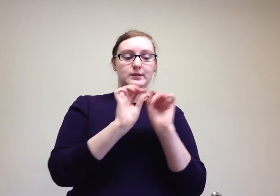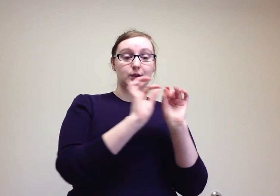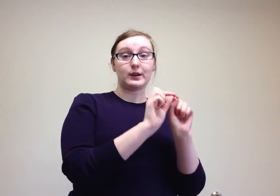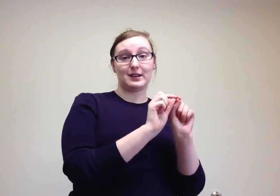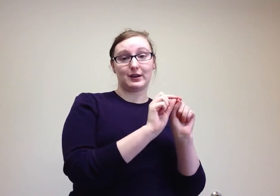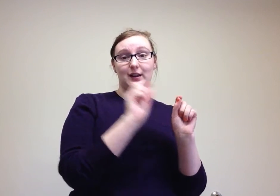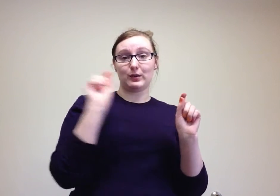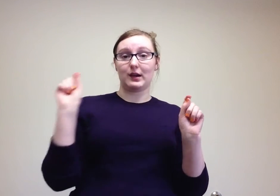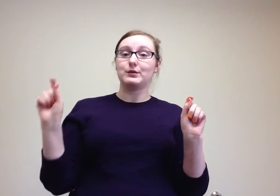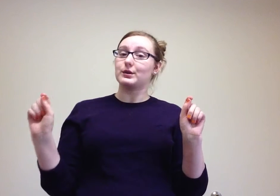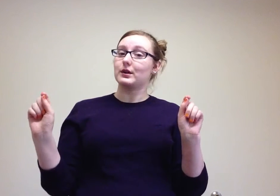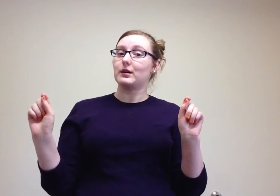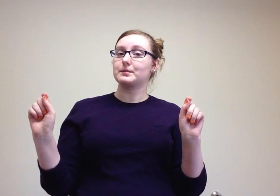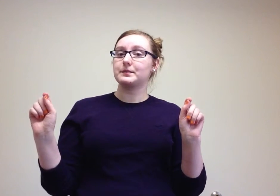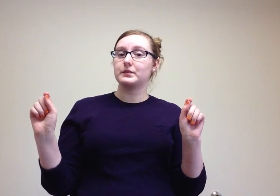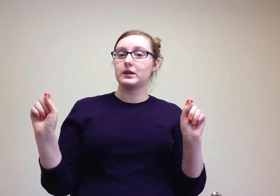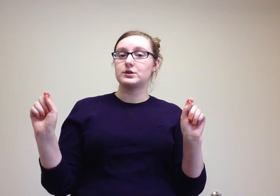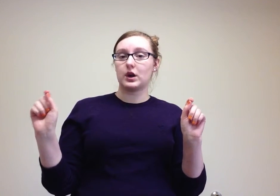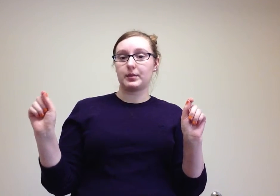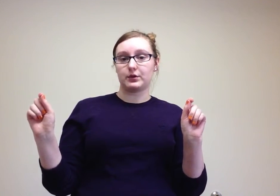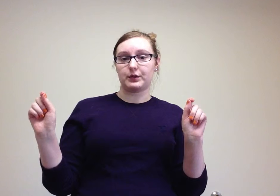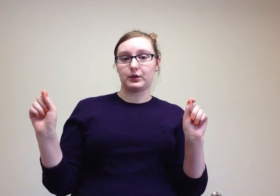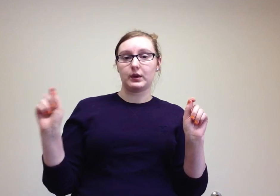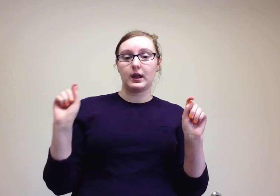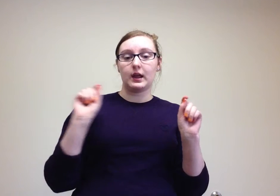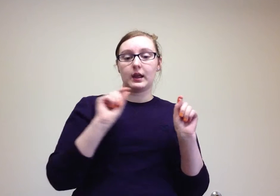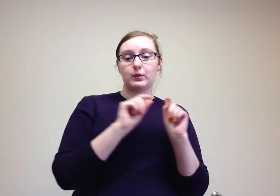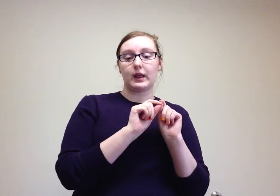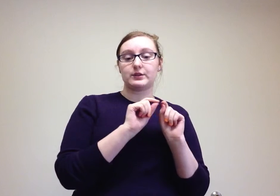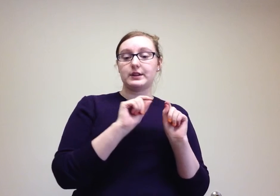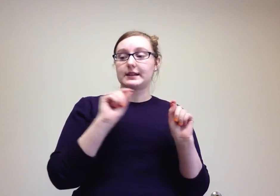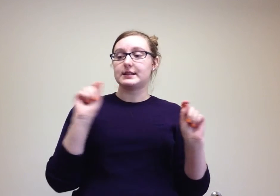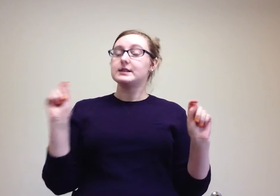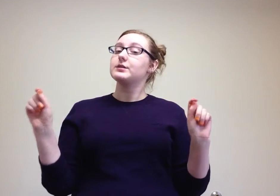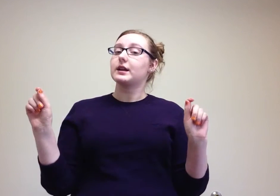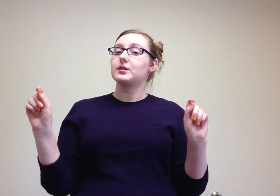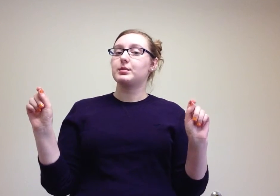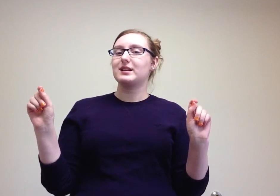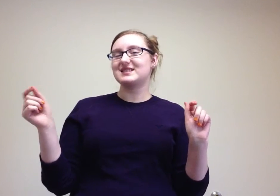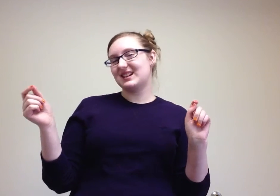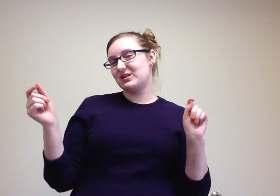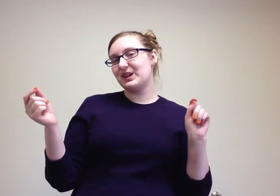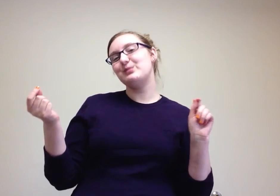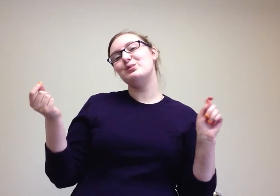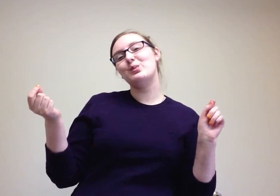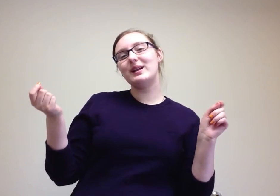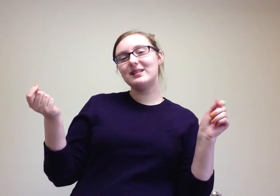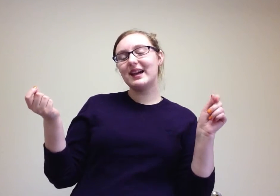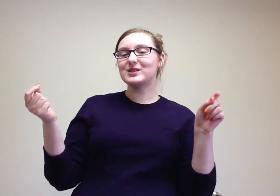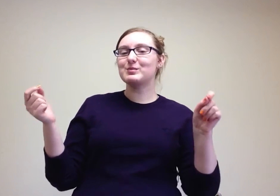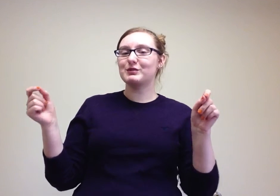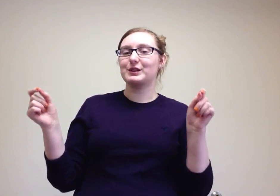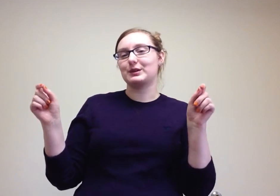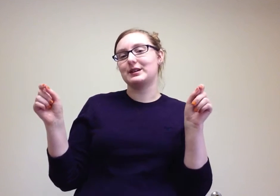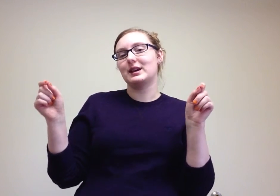start here and you have your job interview, it will actually last until then. But let's say you're like, well, I just been feeling really,